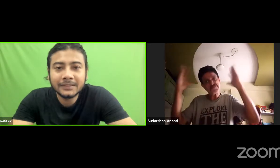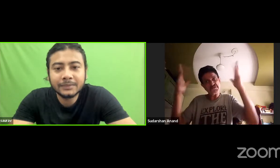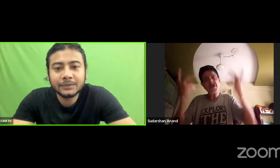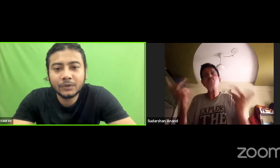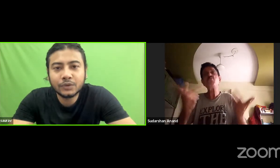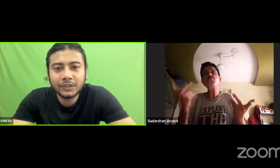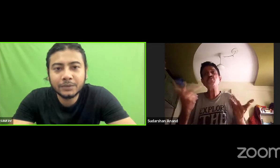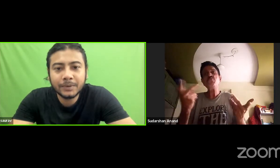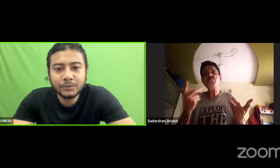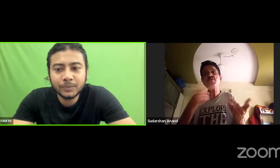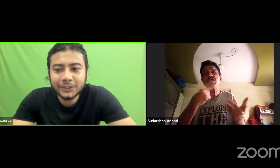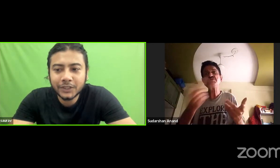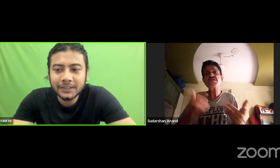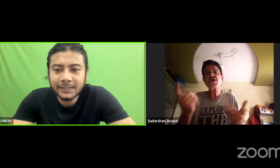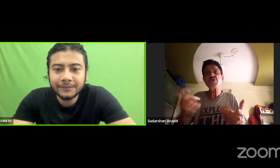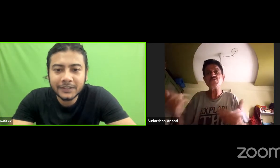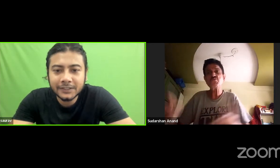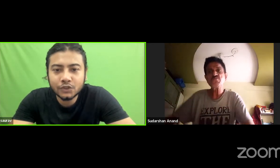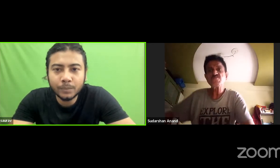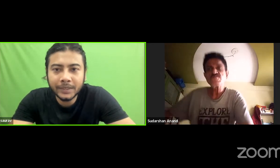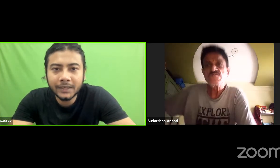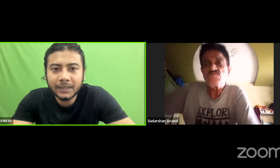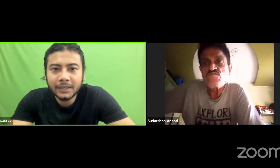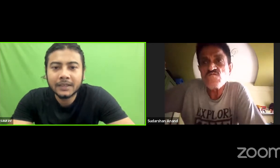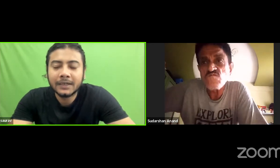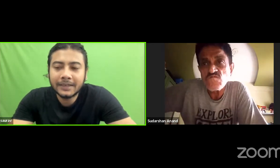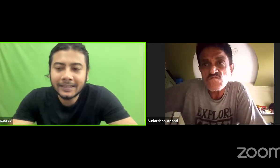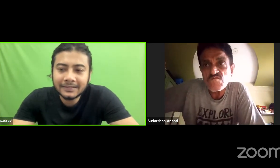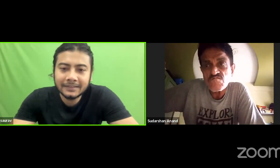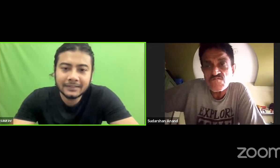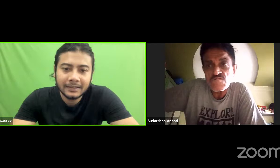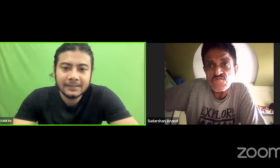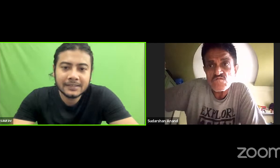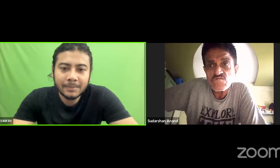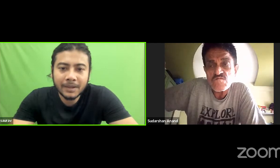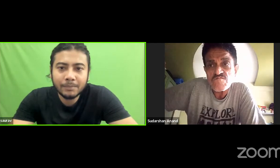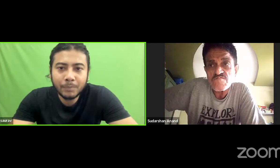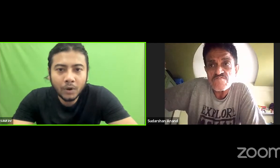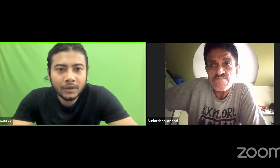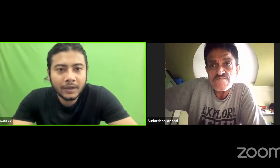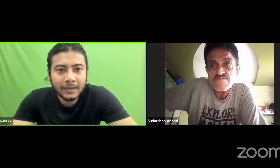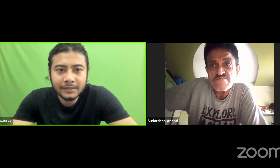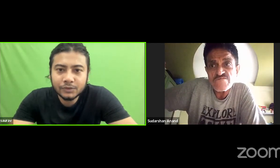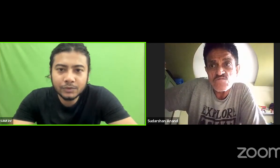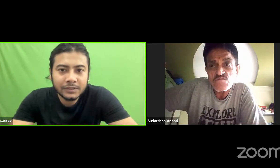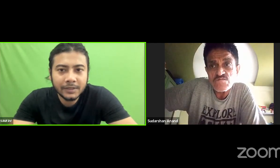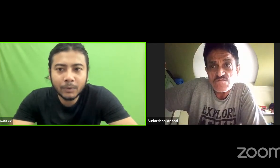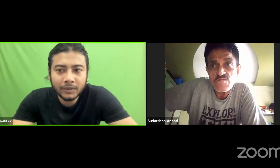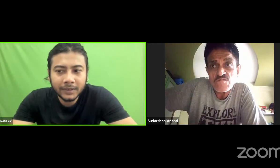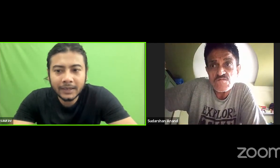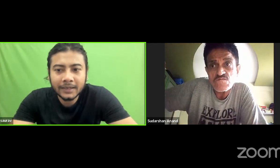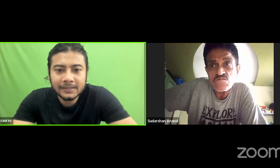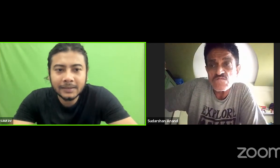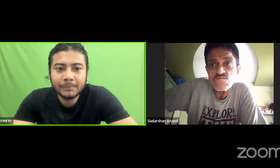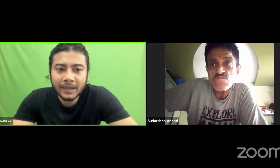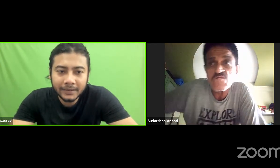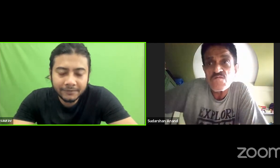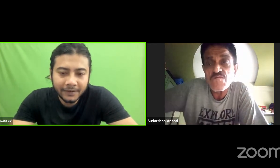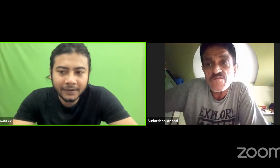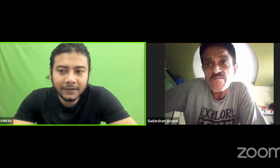Mataji, so Sudarshan Prabhu's question is that we see so many deaths. Some are born, and as soon as they're born, they die. Some die in 5 years,